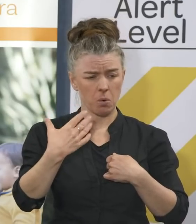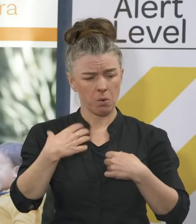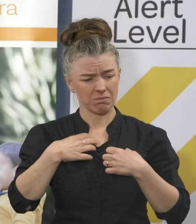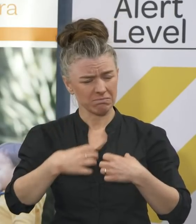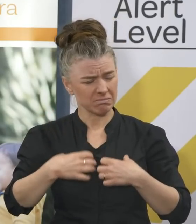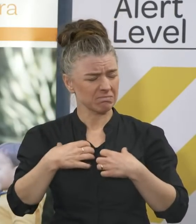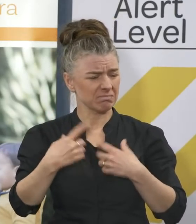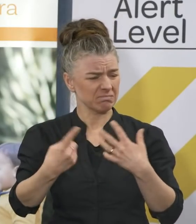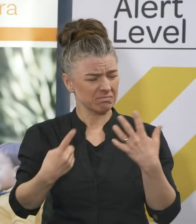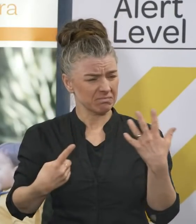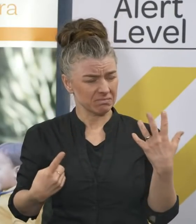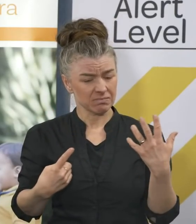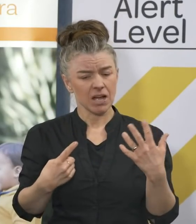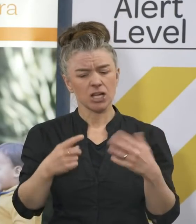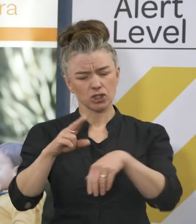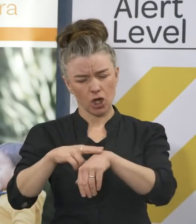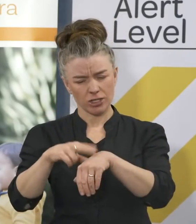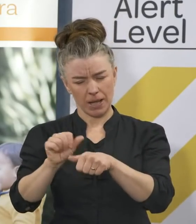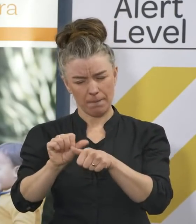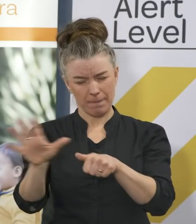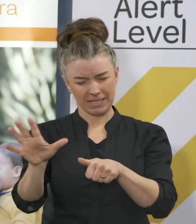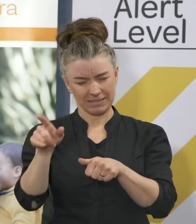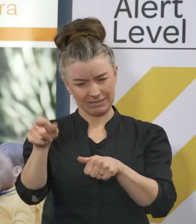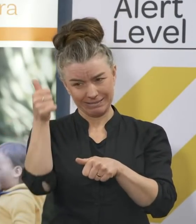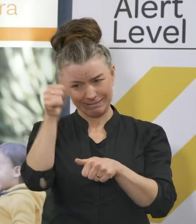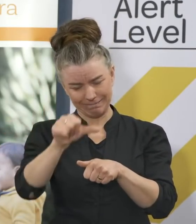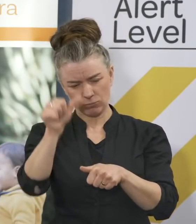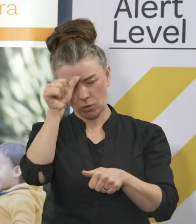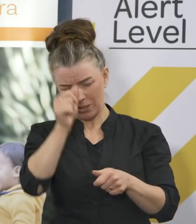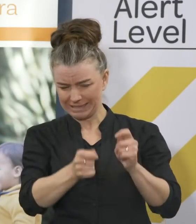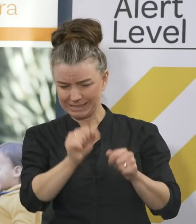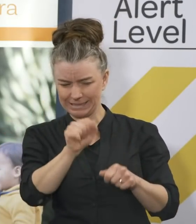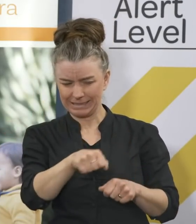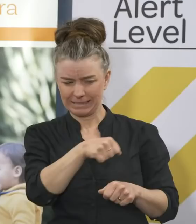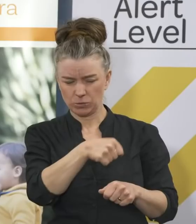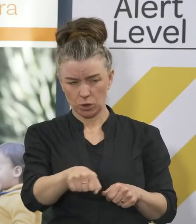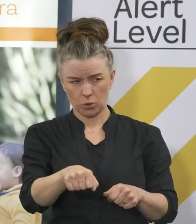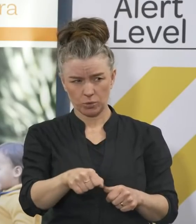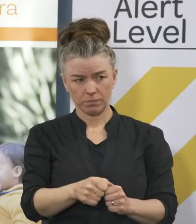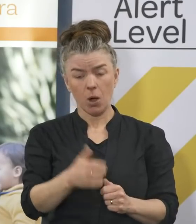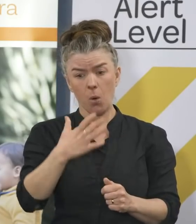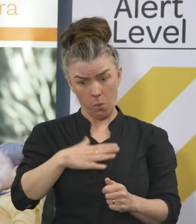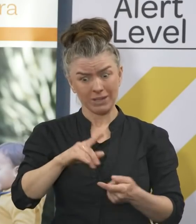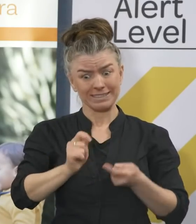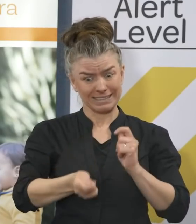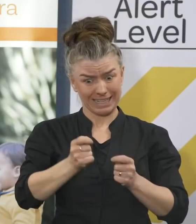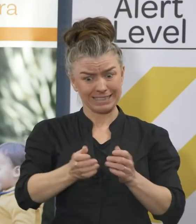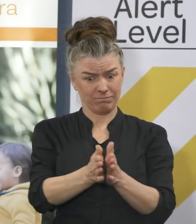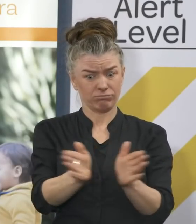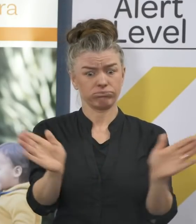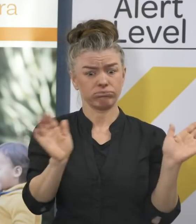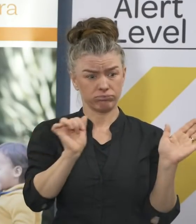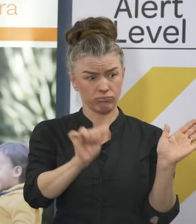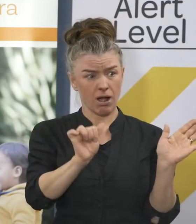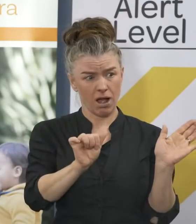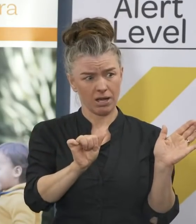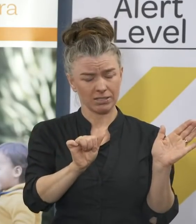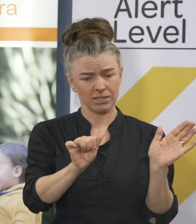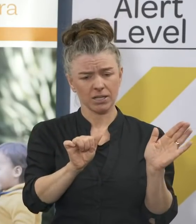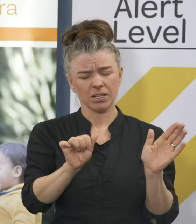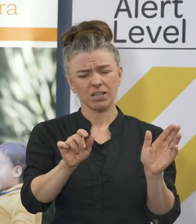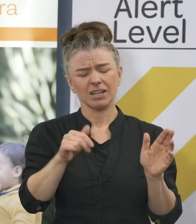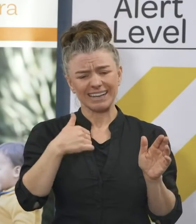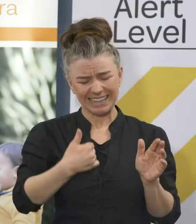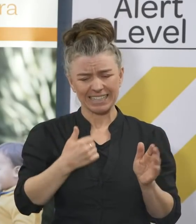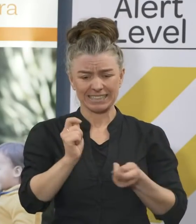they require a test. We are still expecting and want to see quite wide testing, because that will be an important part of what I, again, call